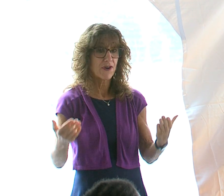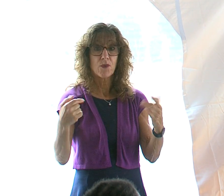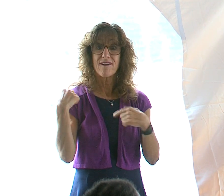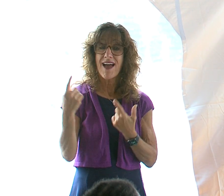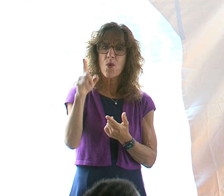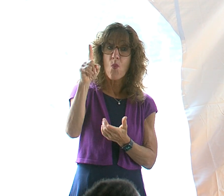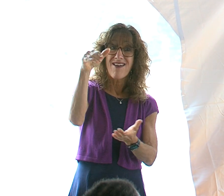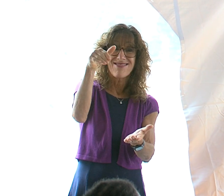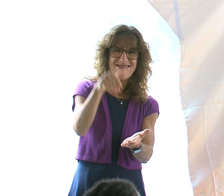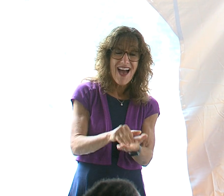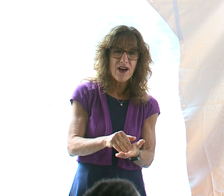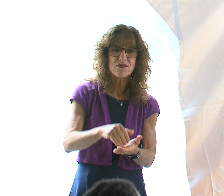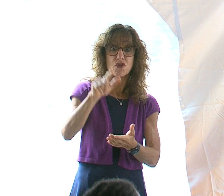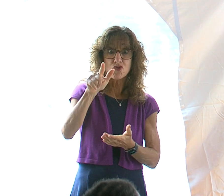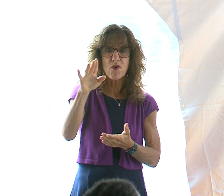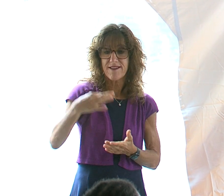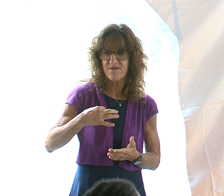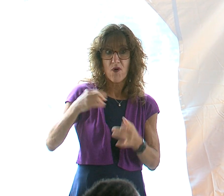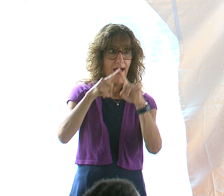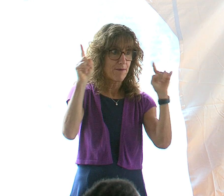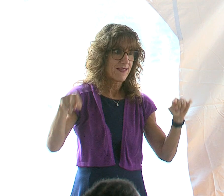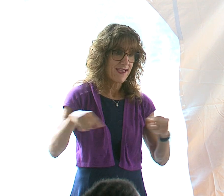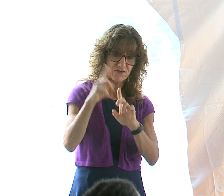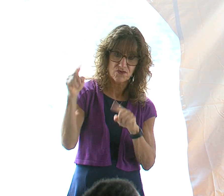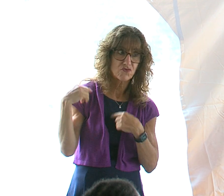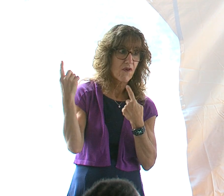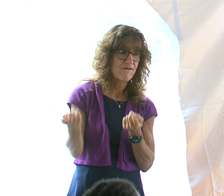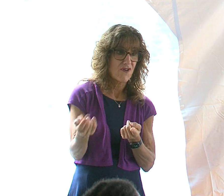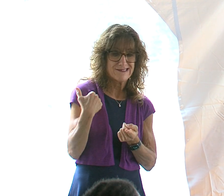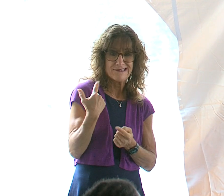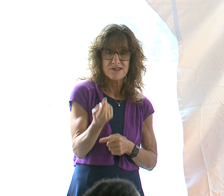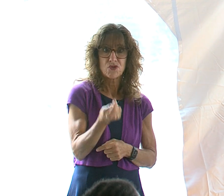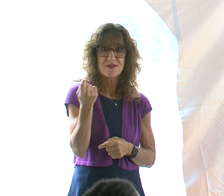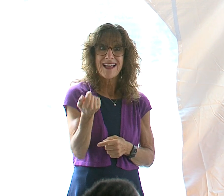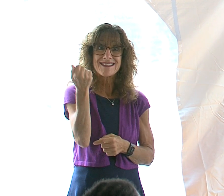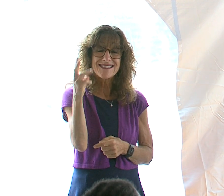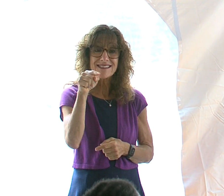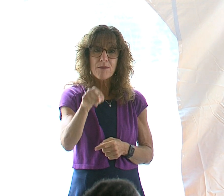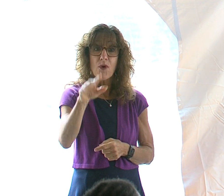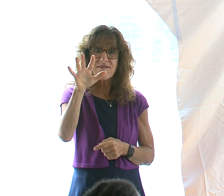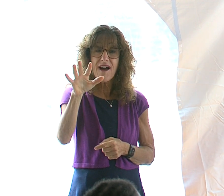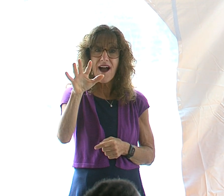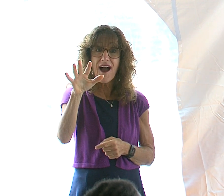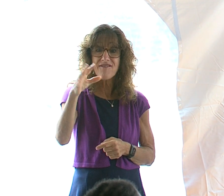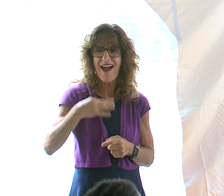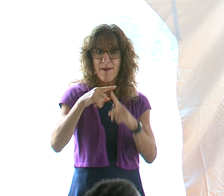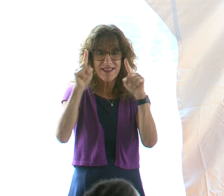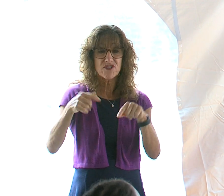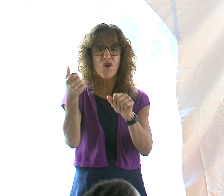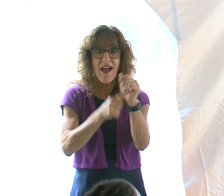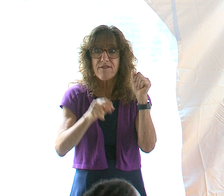had 1,024 applications to date as of Tuesday, 16.5 applications for every